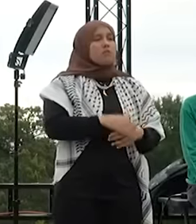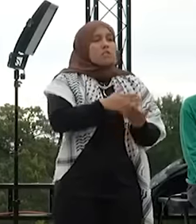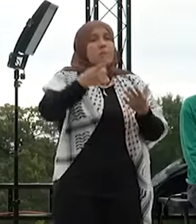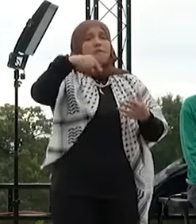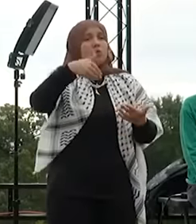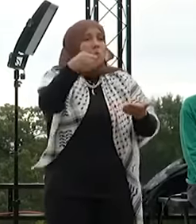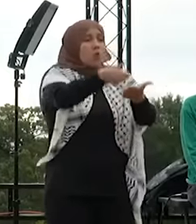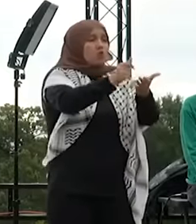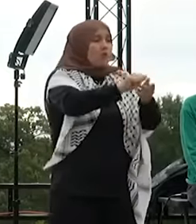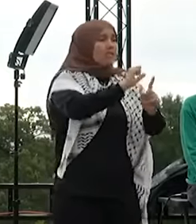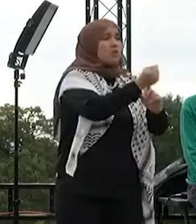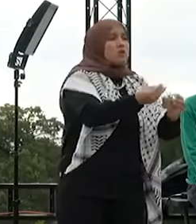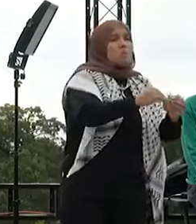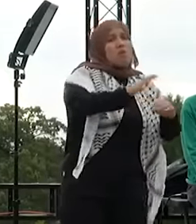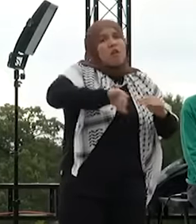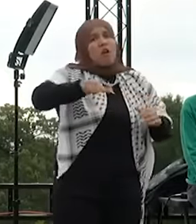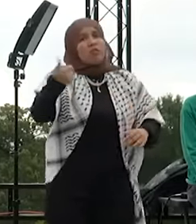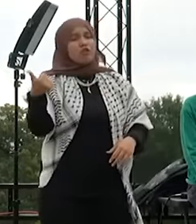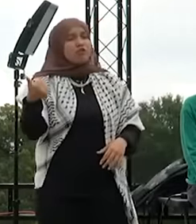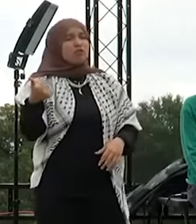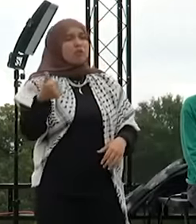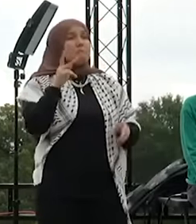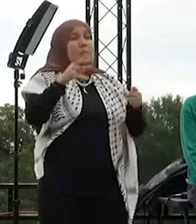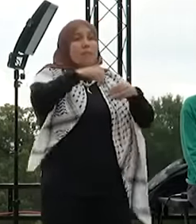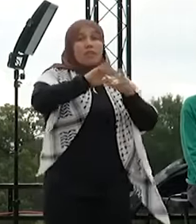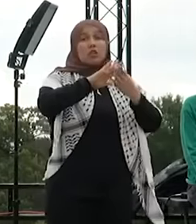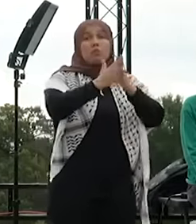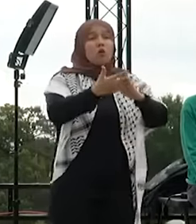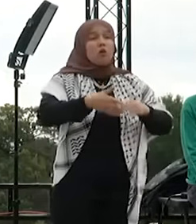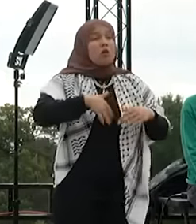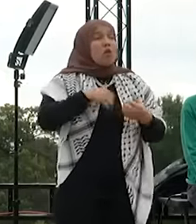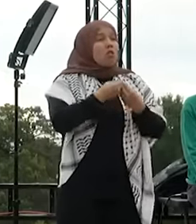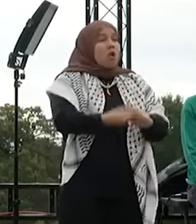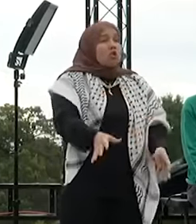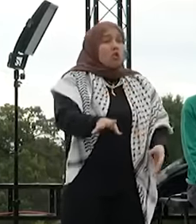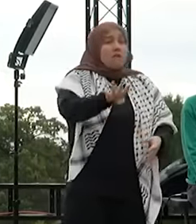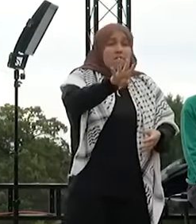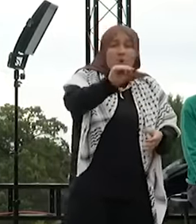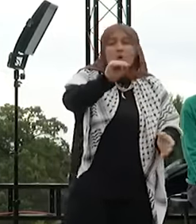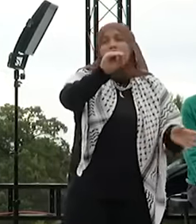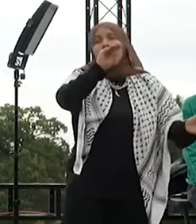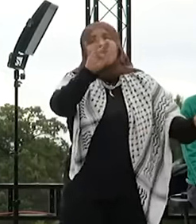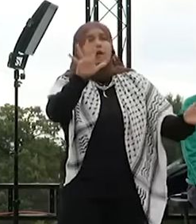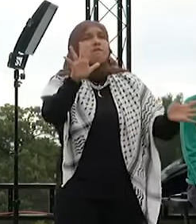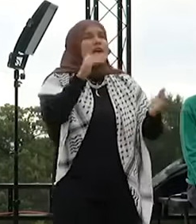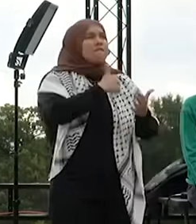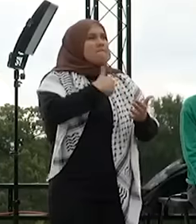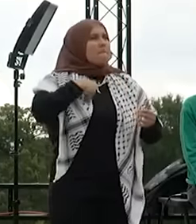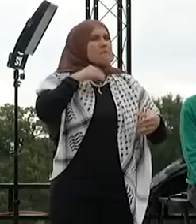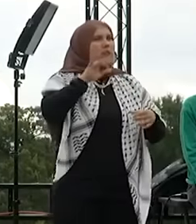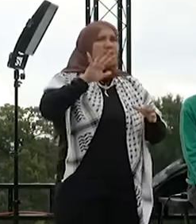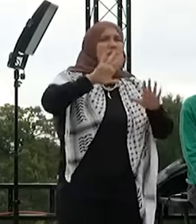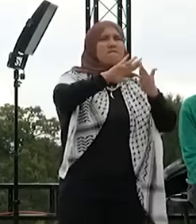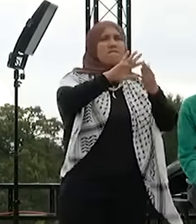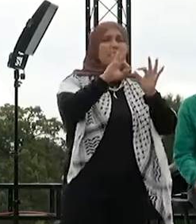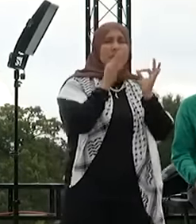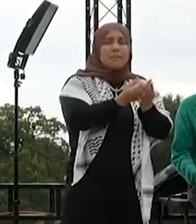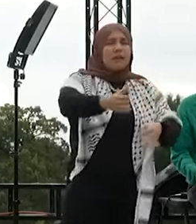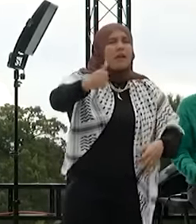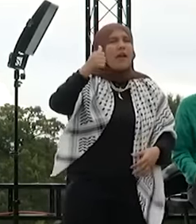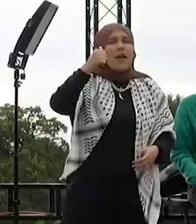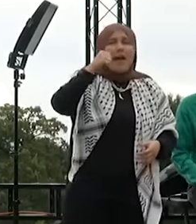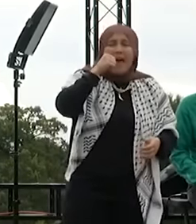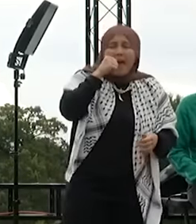others. We have people in this community that have lost 40, 45 members of their family. Every